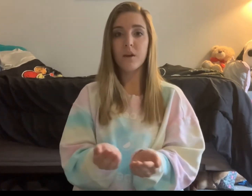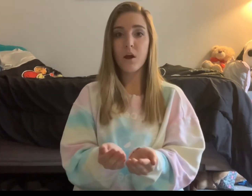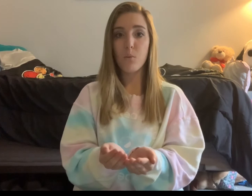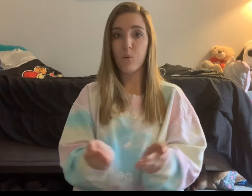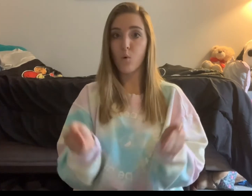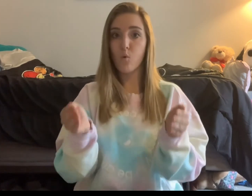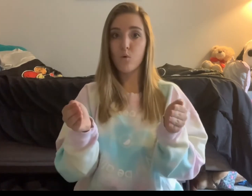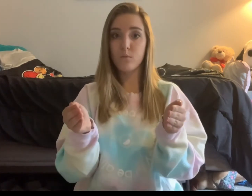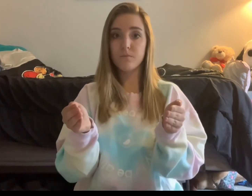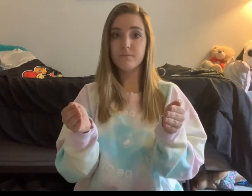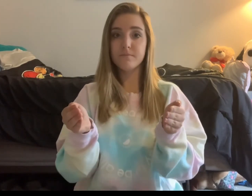bowl.